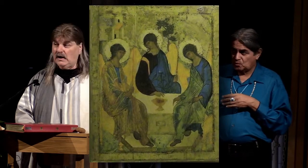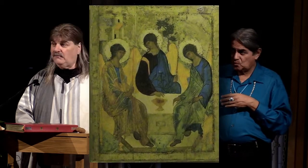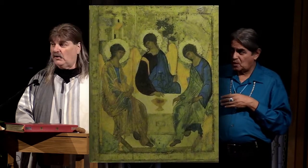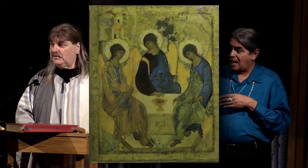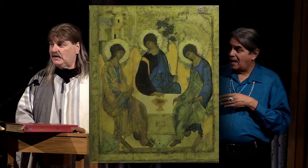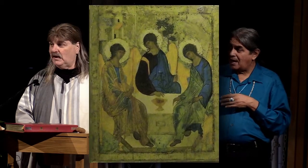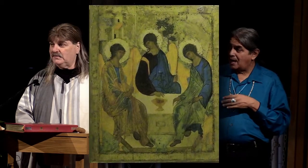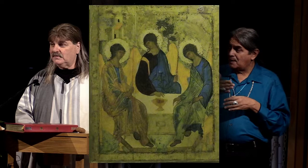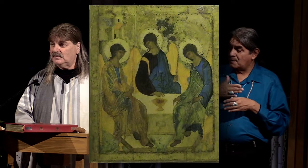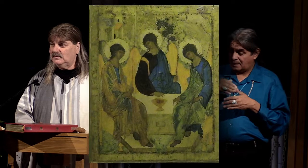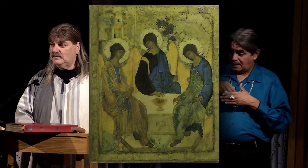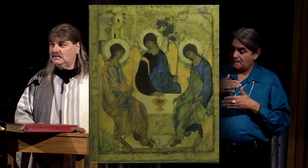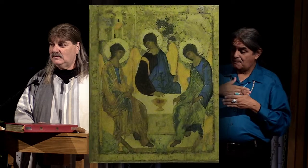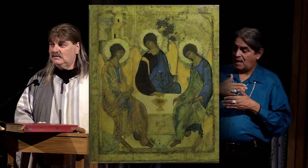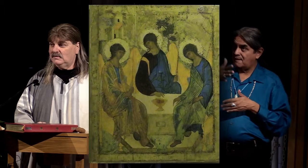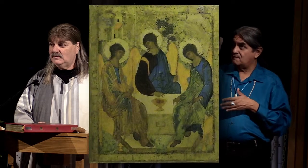In my Father's house,